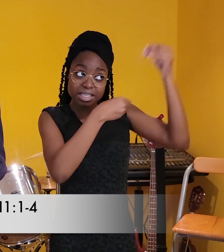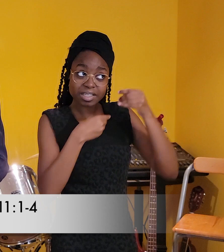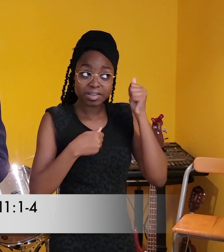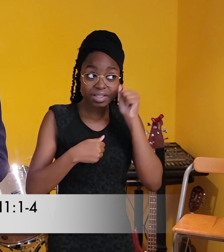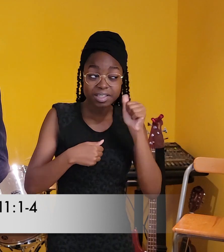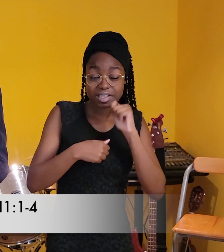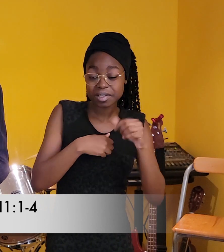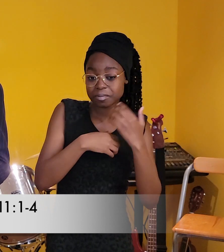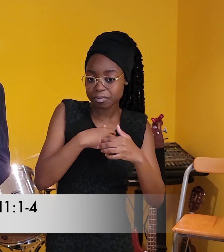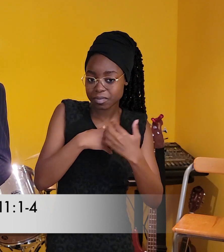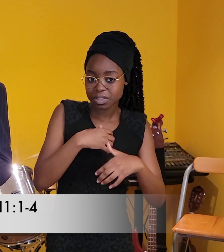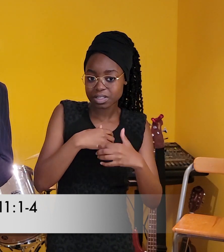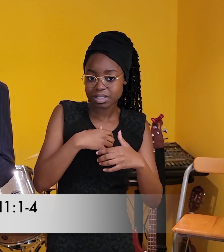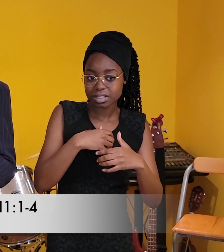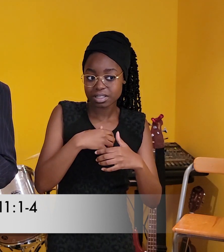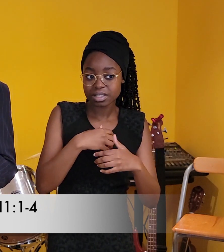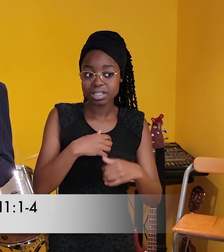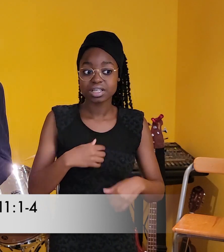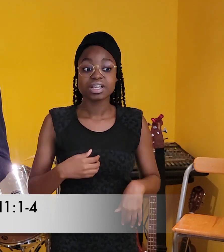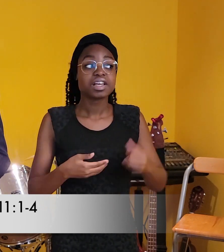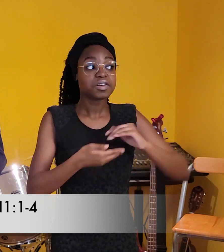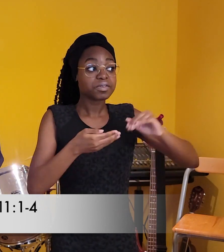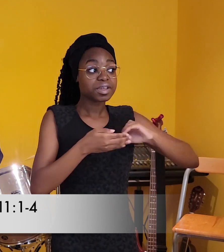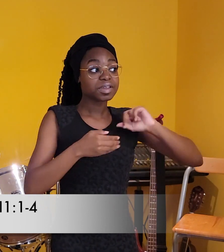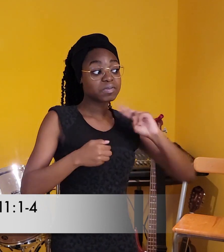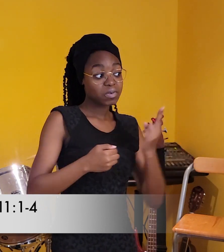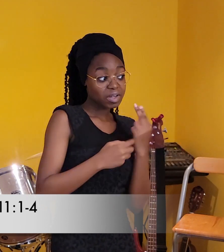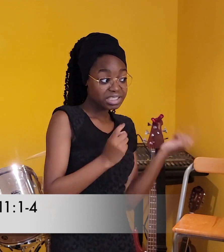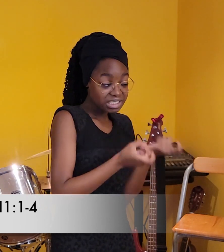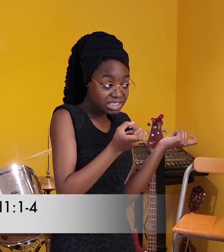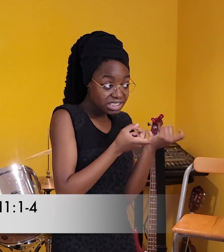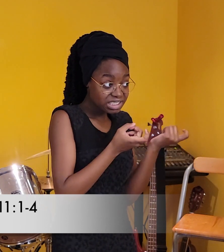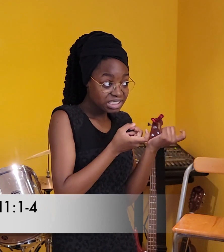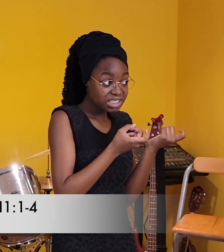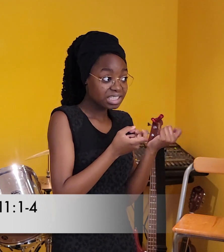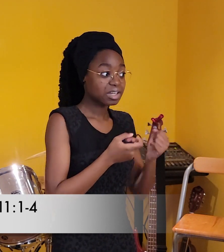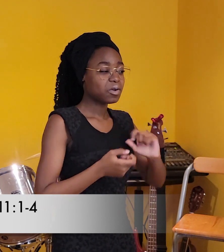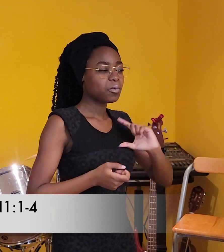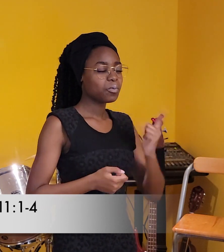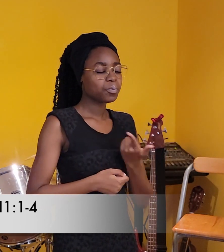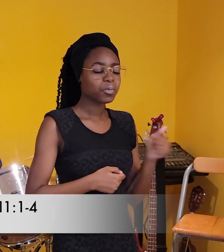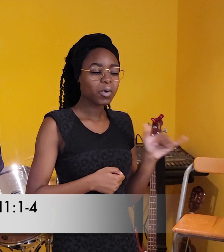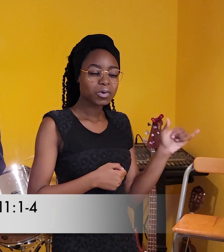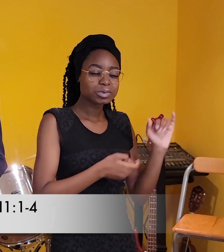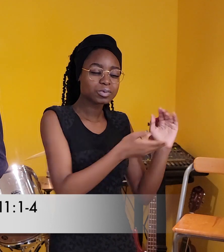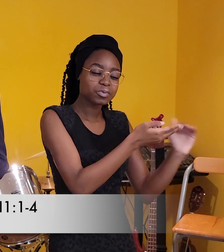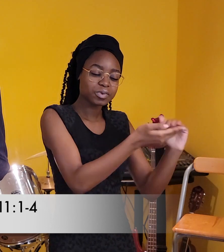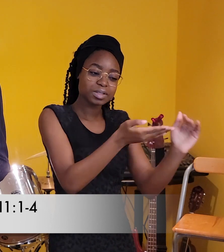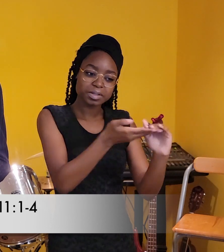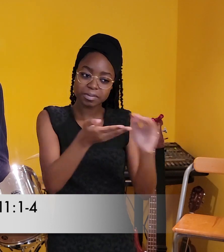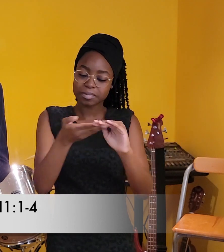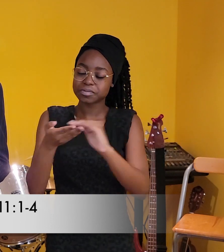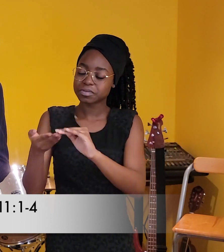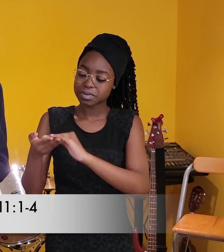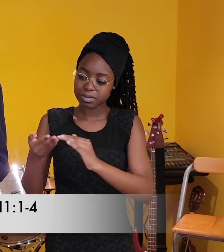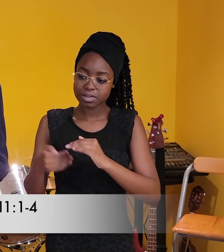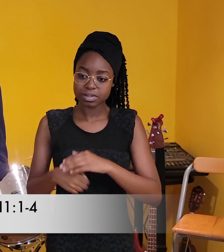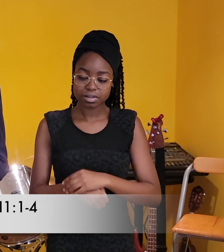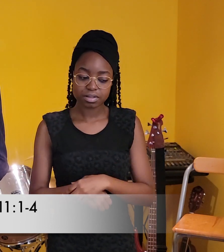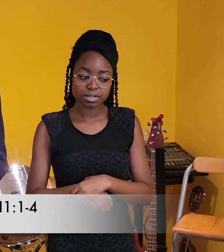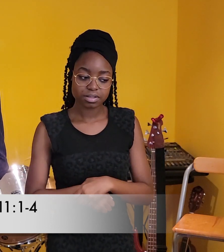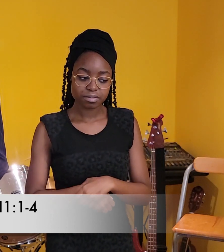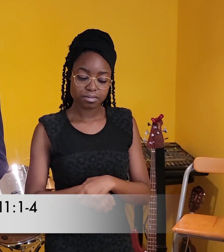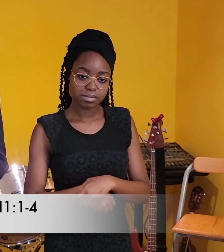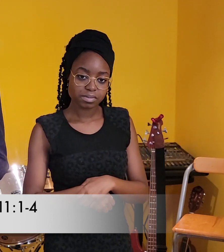us day by day our daily bread, and forgive us our sins, for we also forgave everyone that is indebted